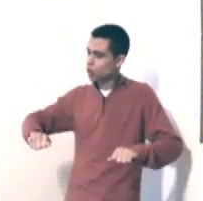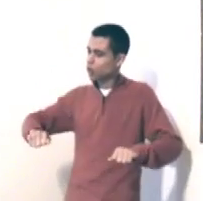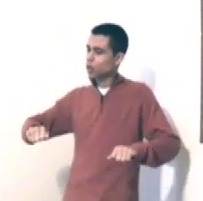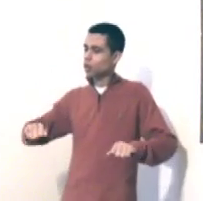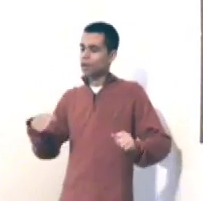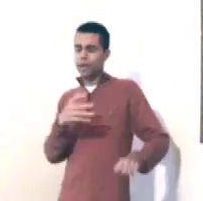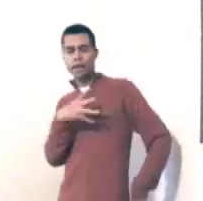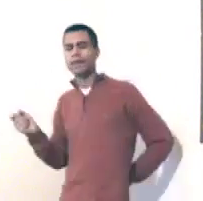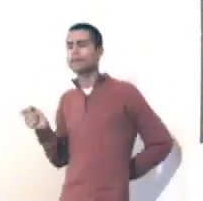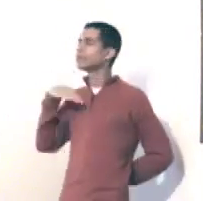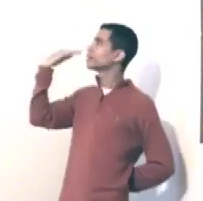able, and